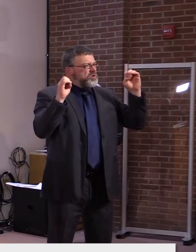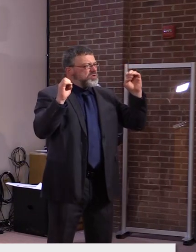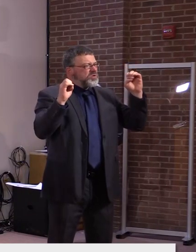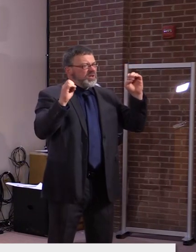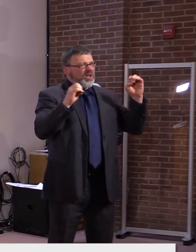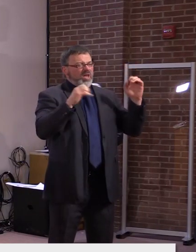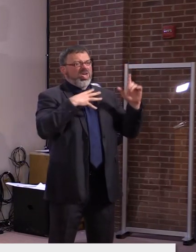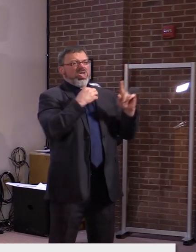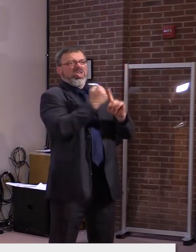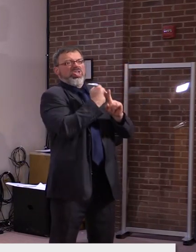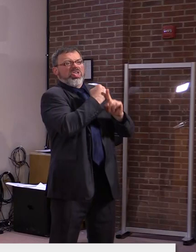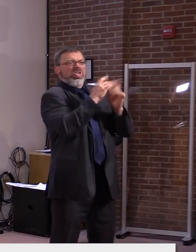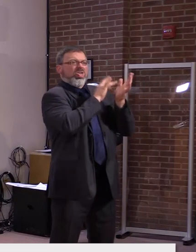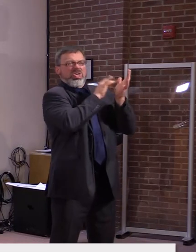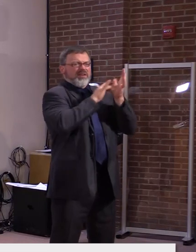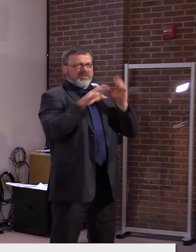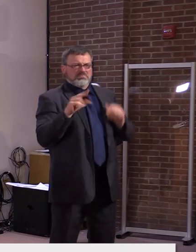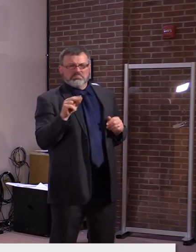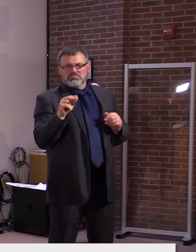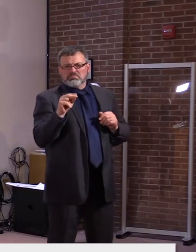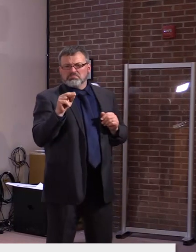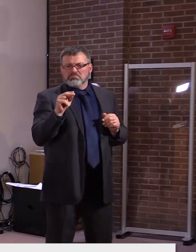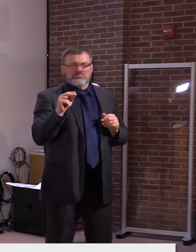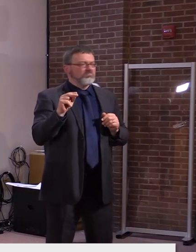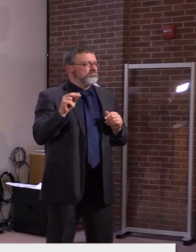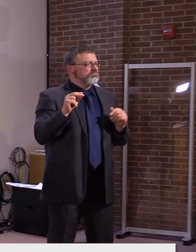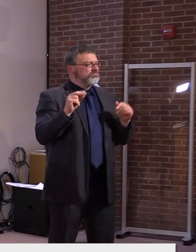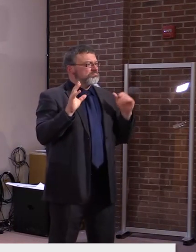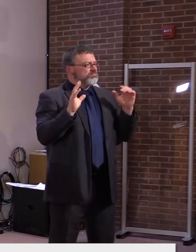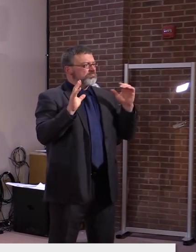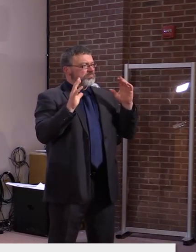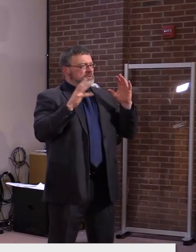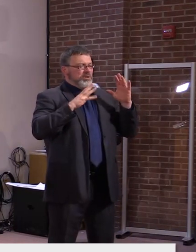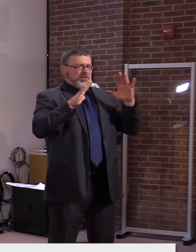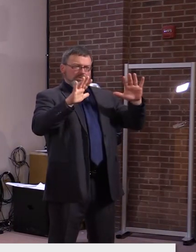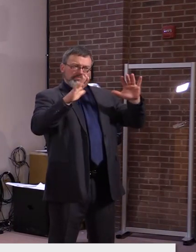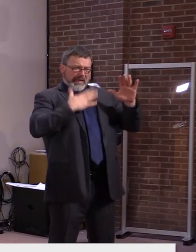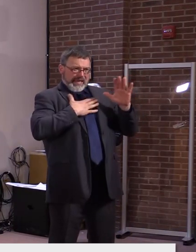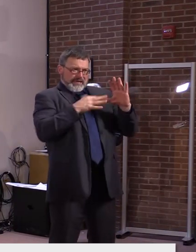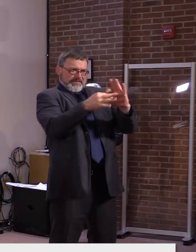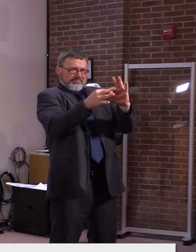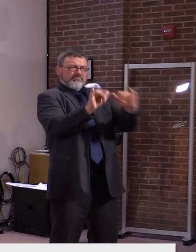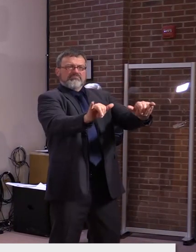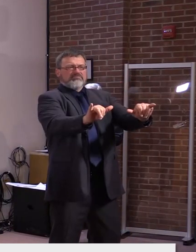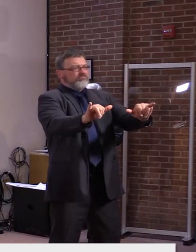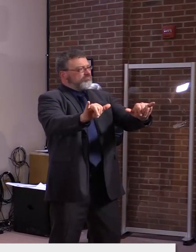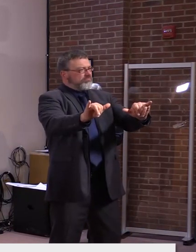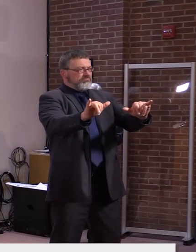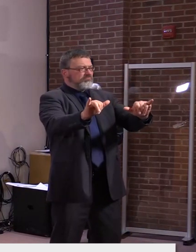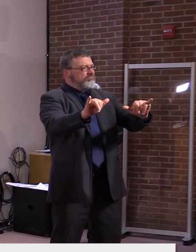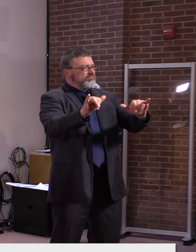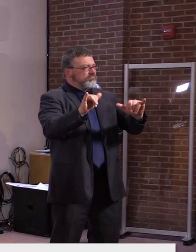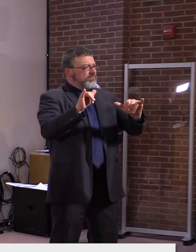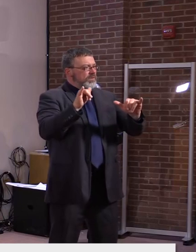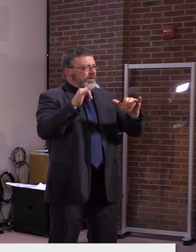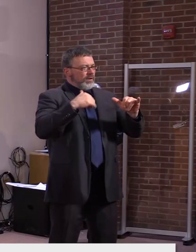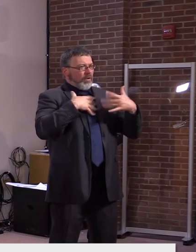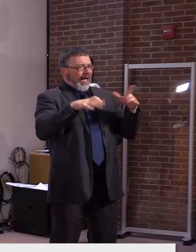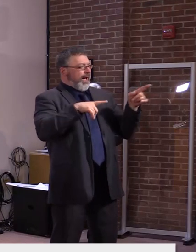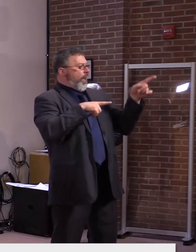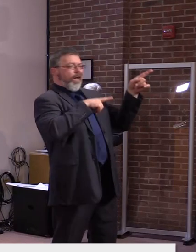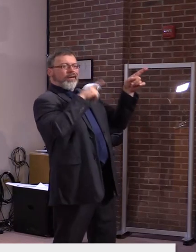My message is no different than it has been over the last few weeks. It shouldn't be overused,